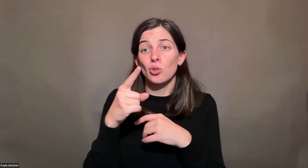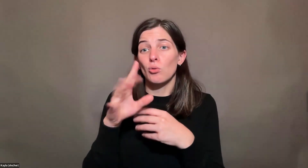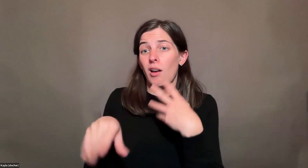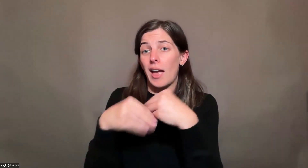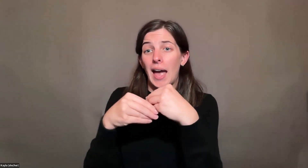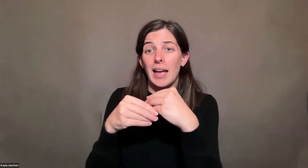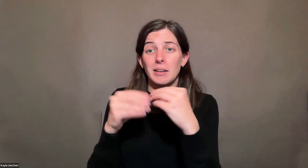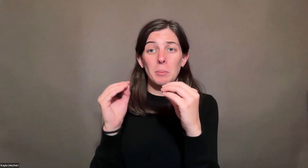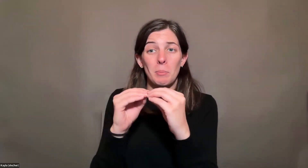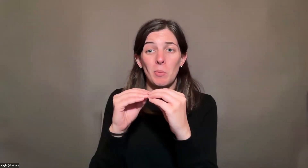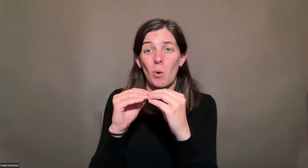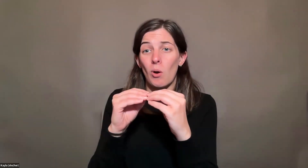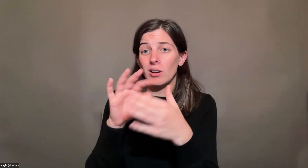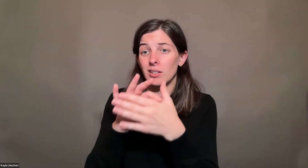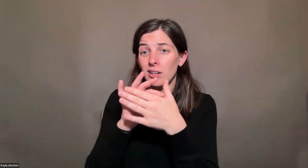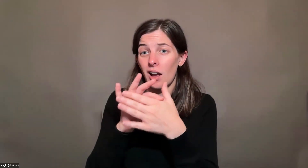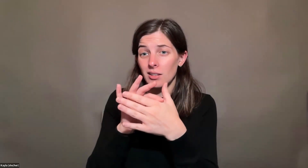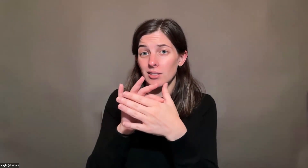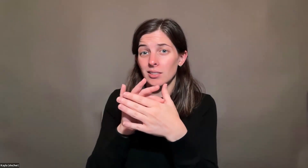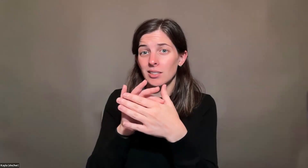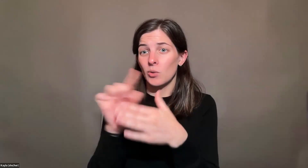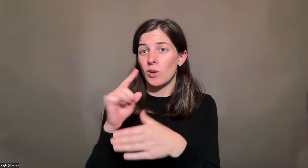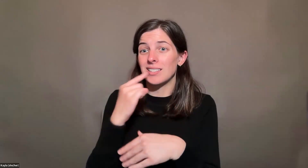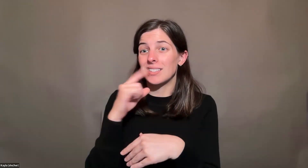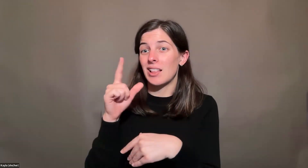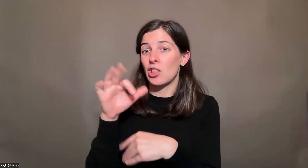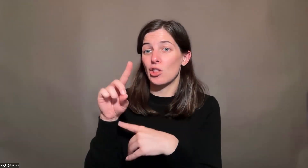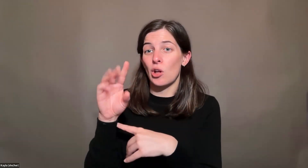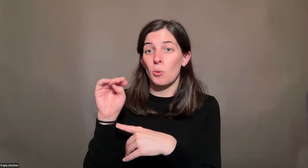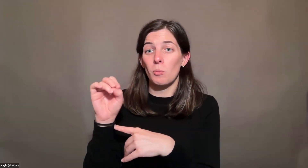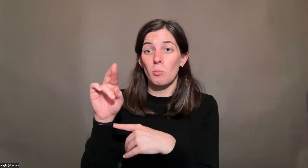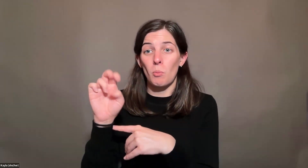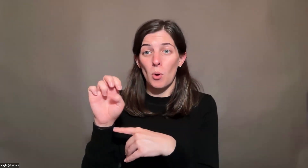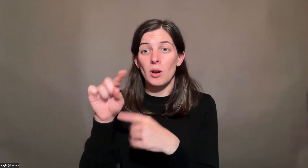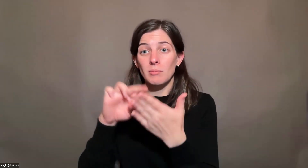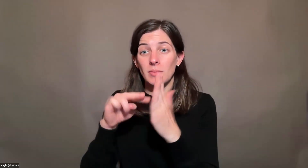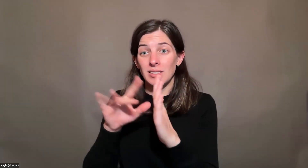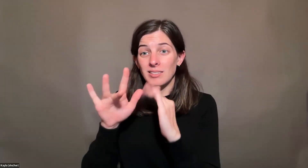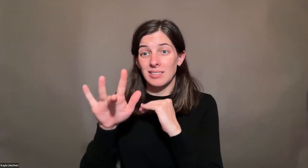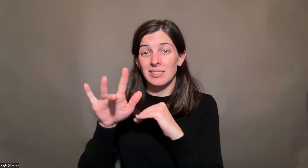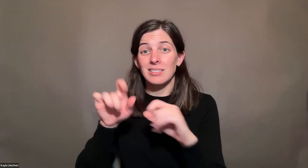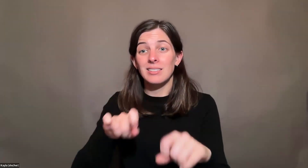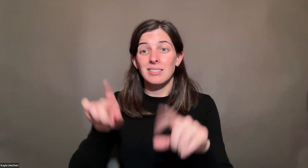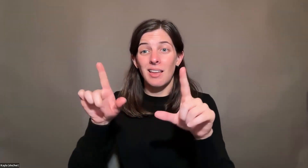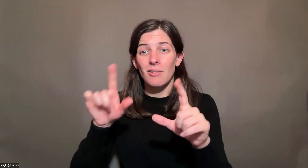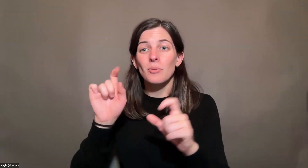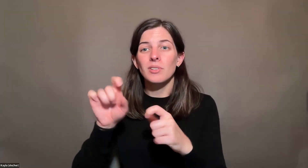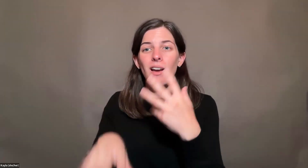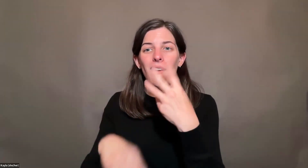the page by clicking the load more post button, then add you need to add some text, or you